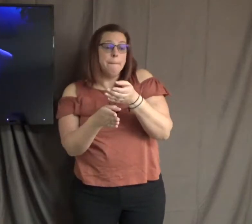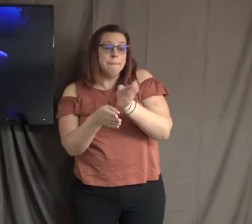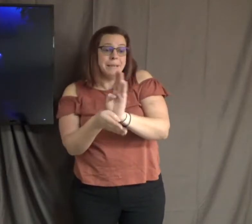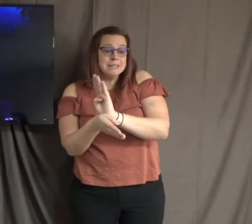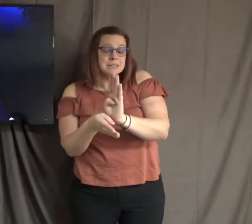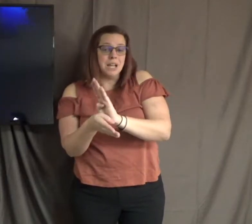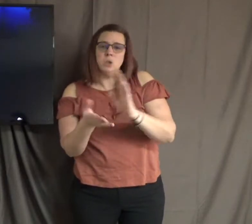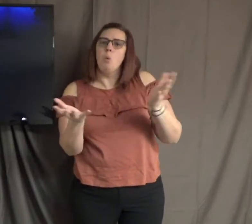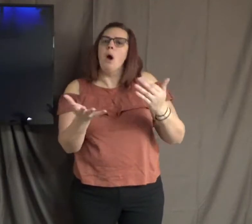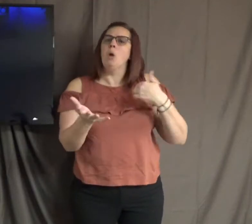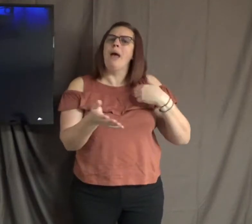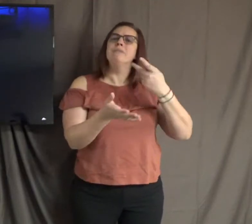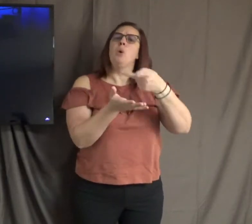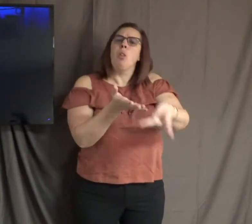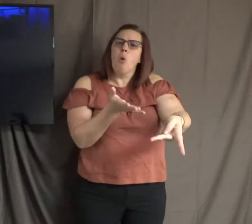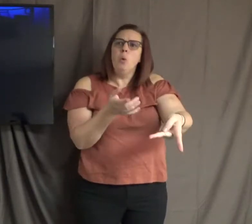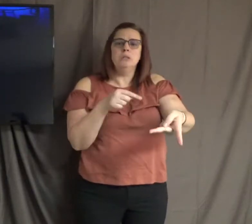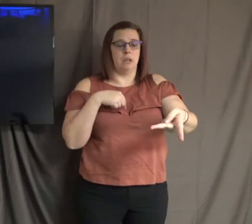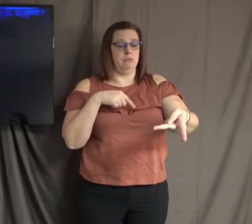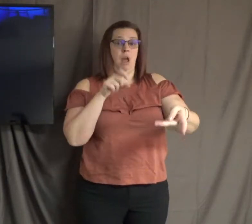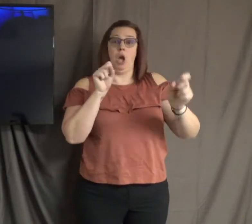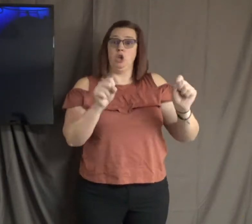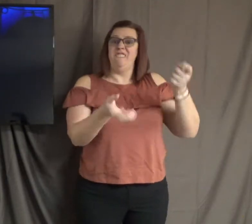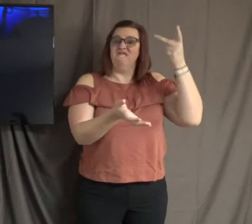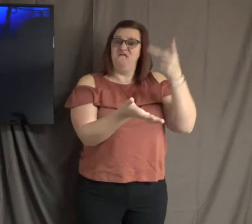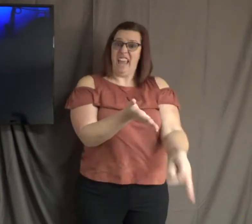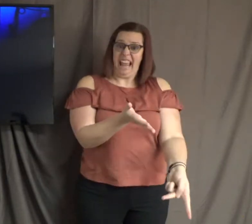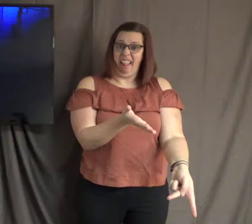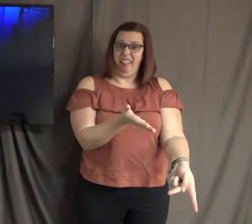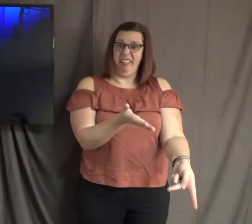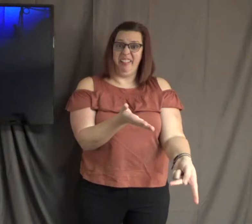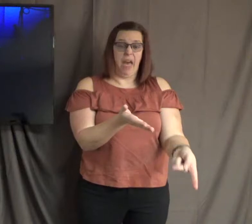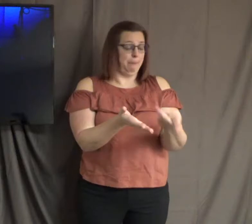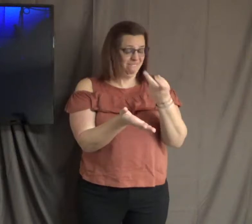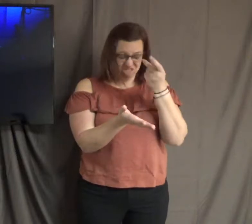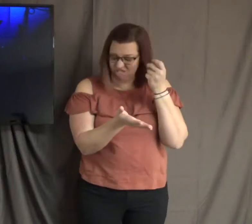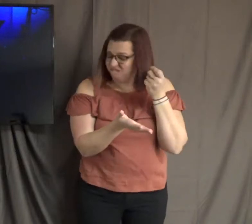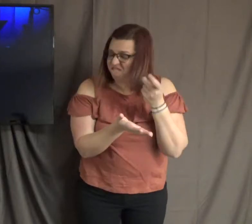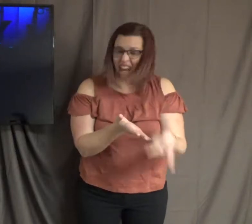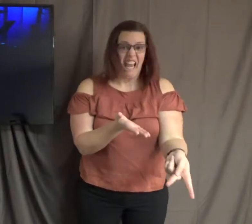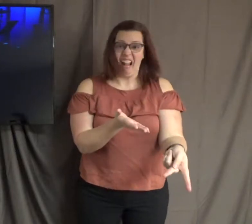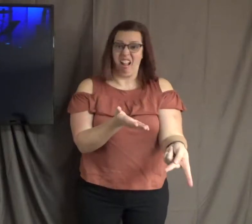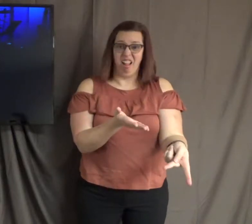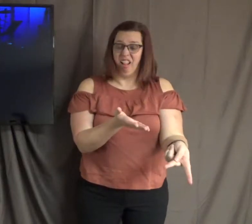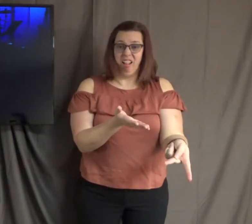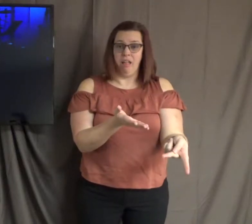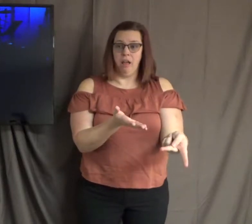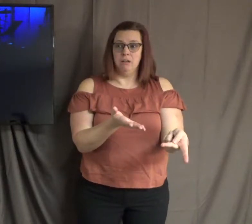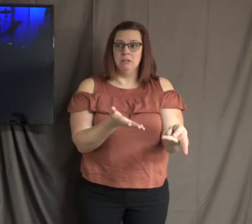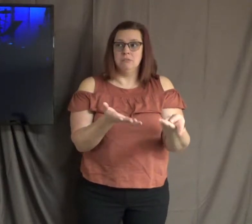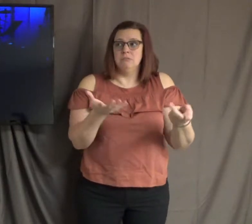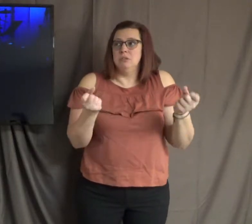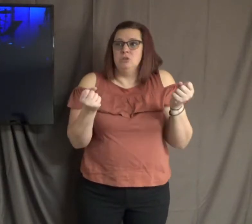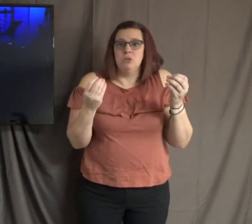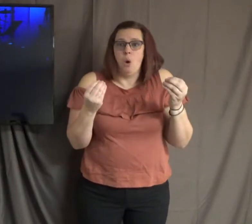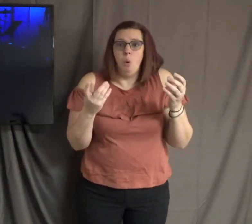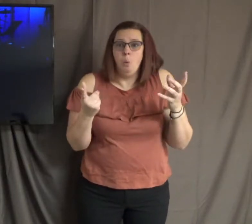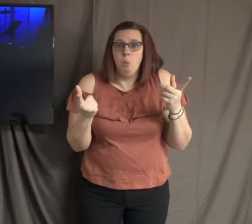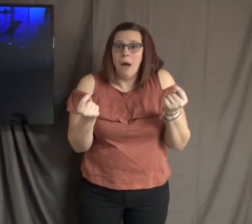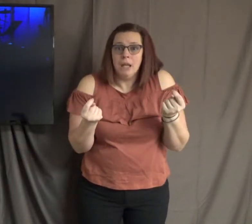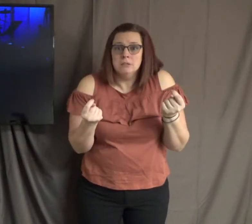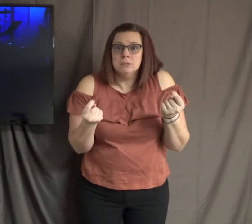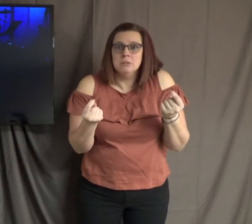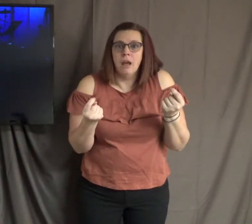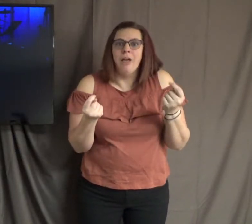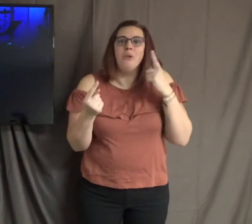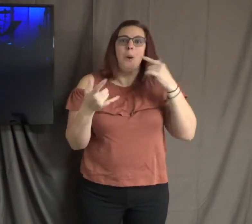What do I have to lose? Well, I might fail. I might lose at it. Well, so what? Throw a big party and